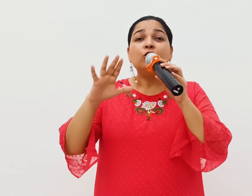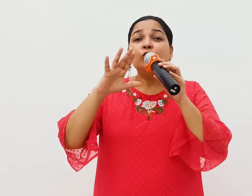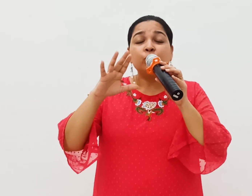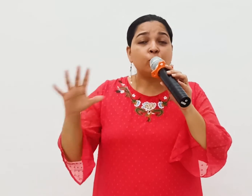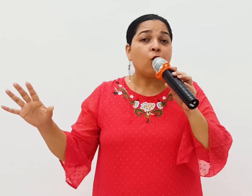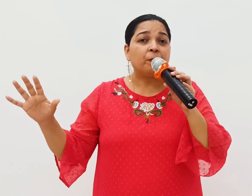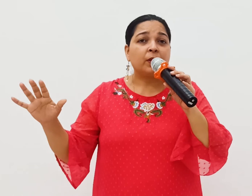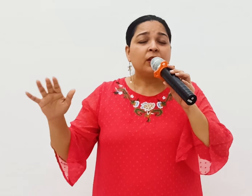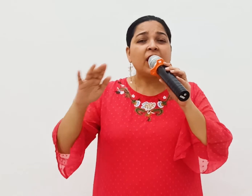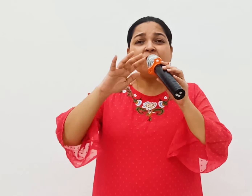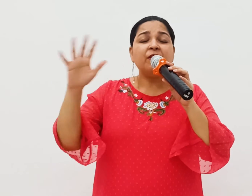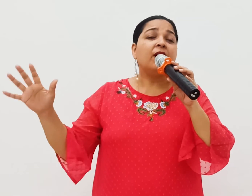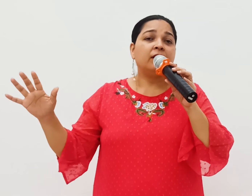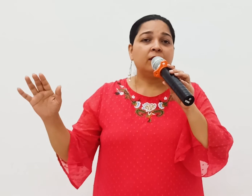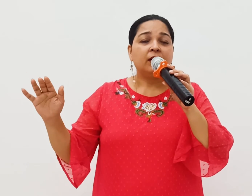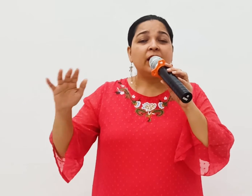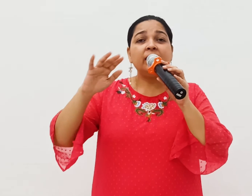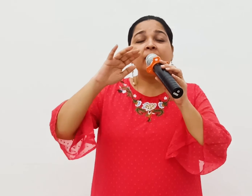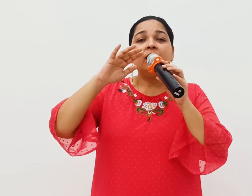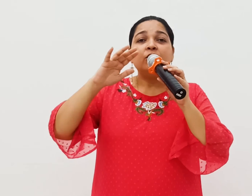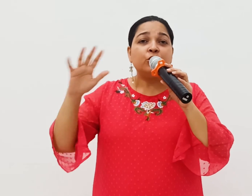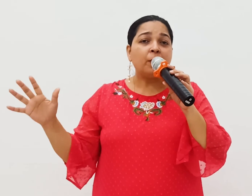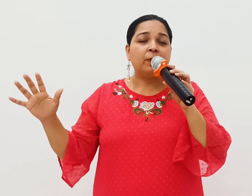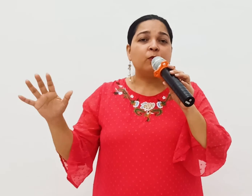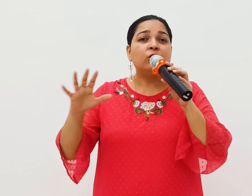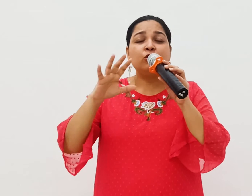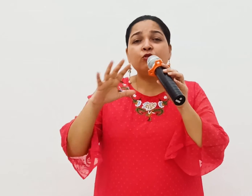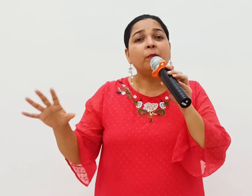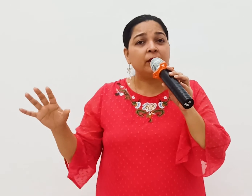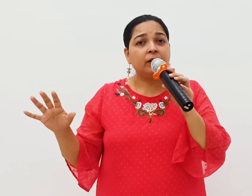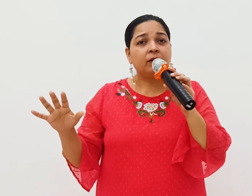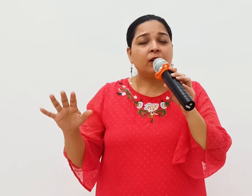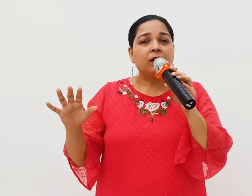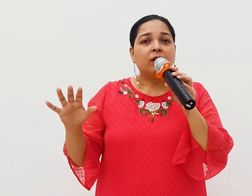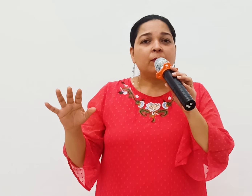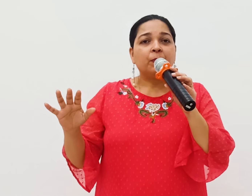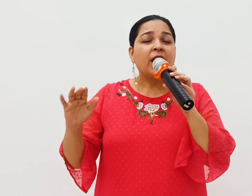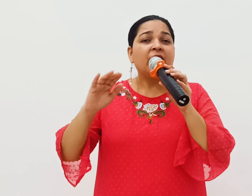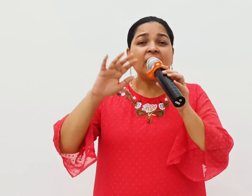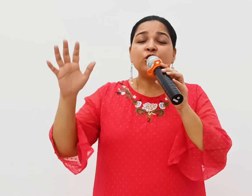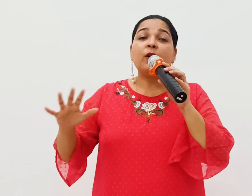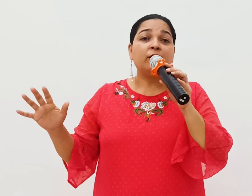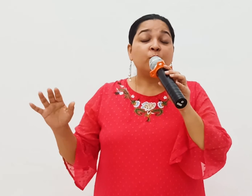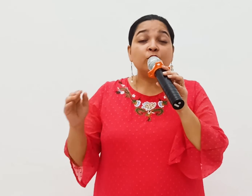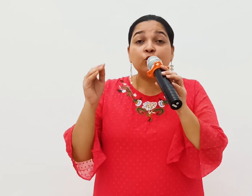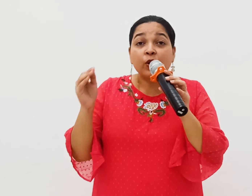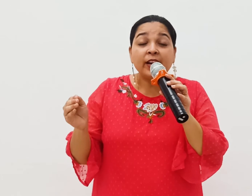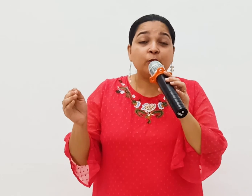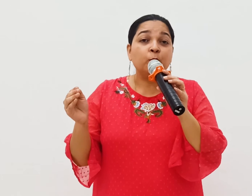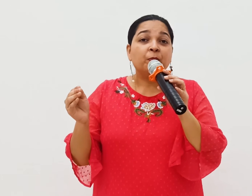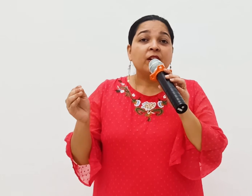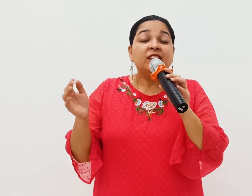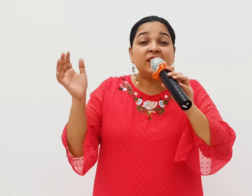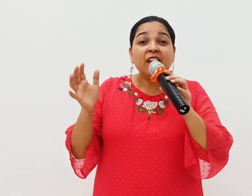the storm. Everyone in the ship was troubled, and each one was